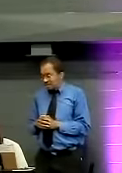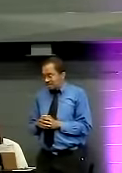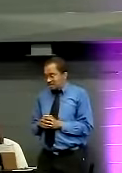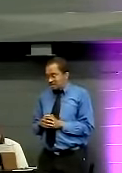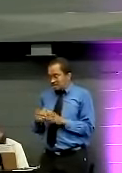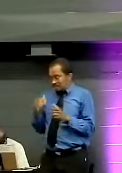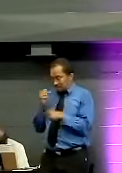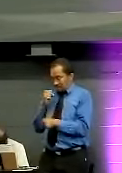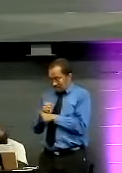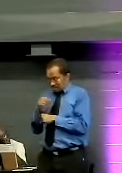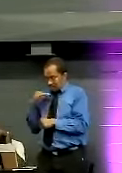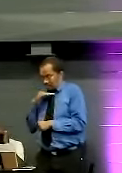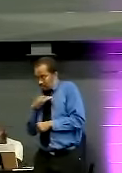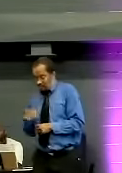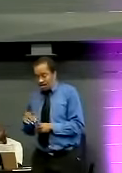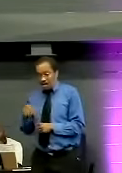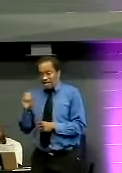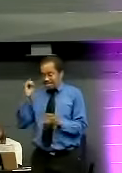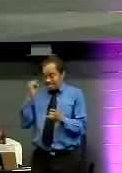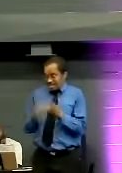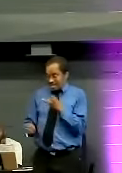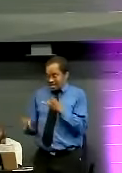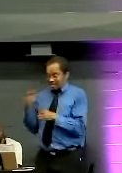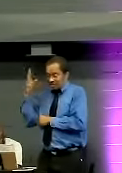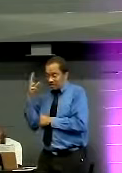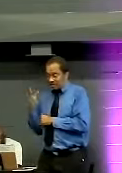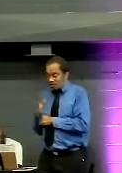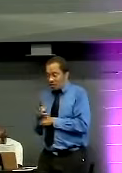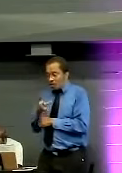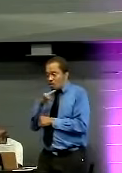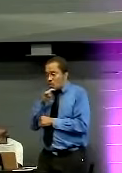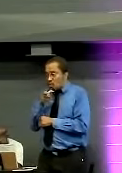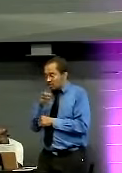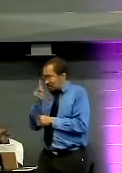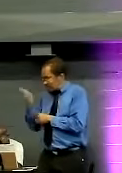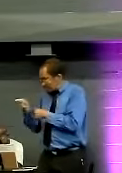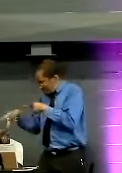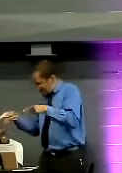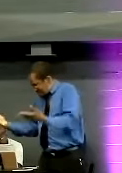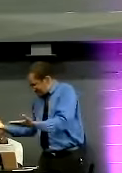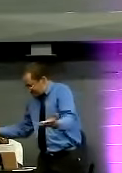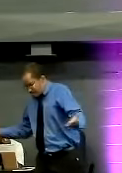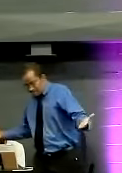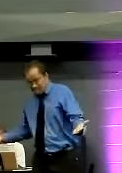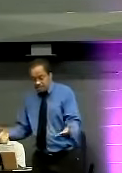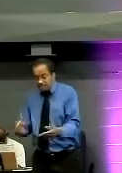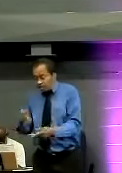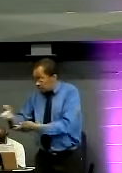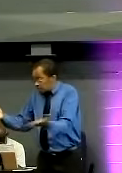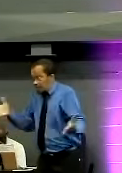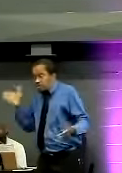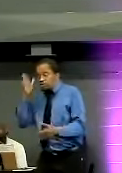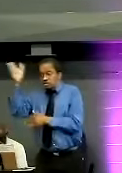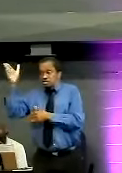to the song later. Never mind. I was in my own head. Here's the last reason. Why? Who's the them? Those whose future